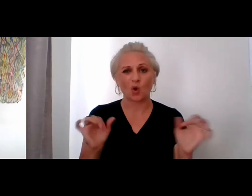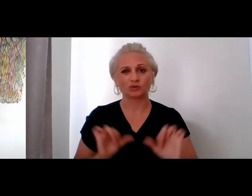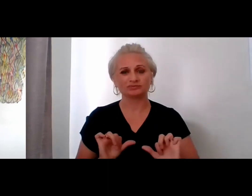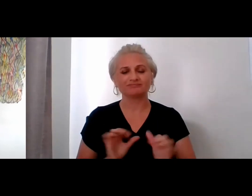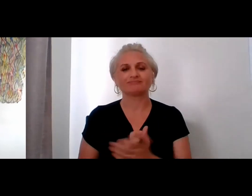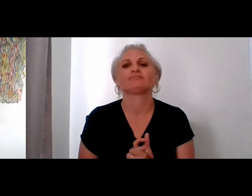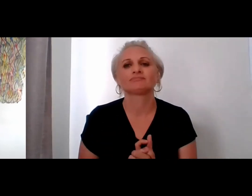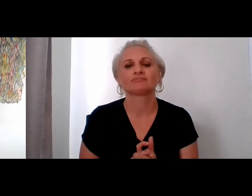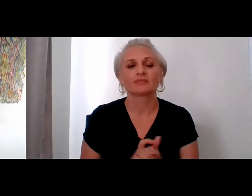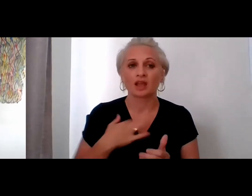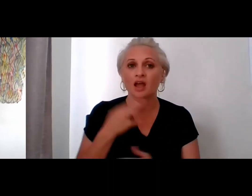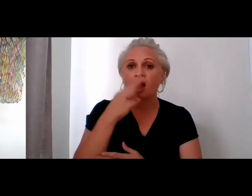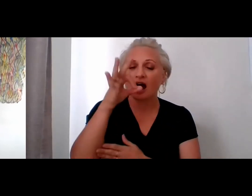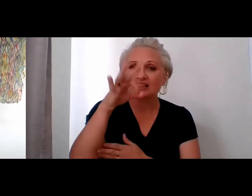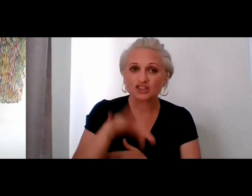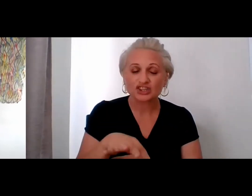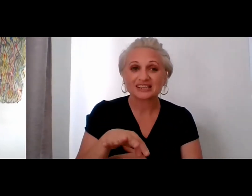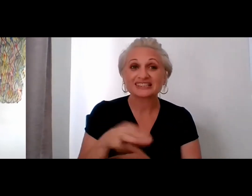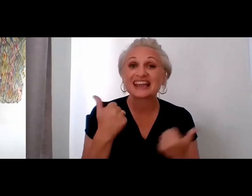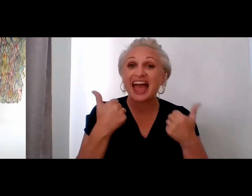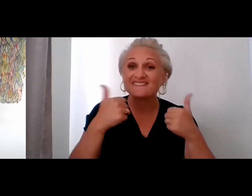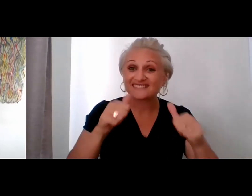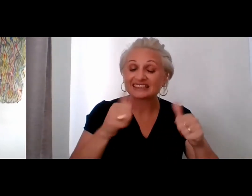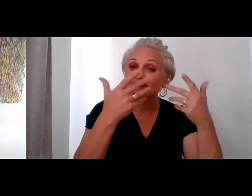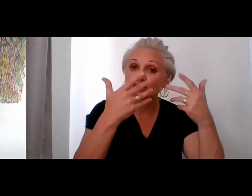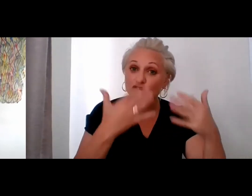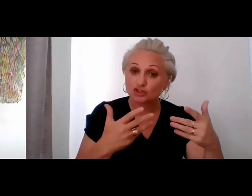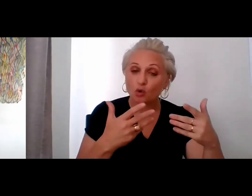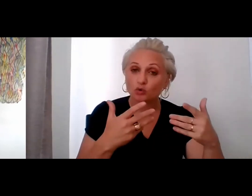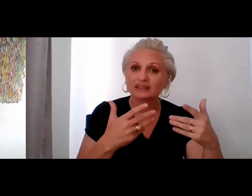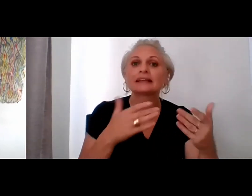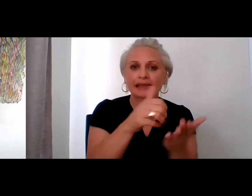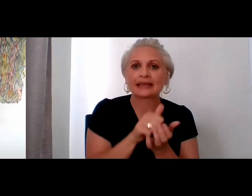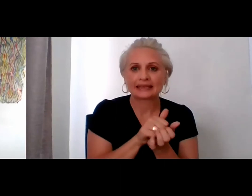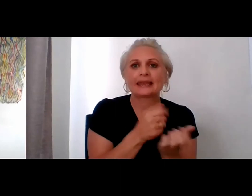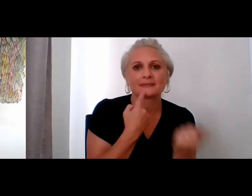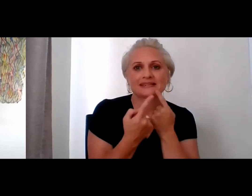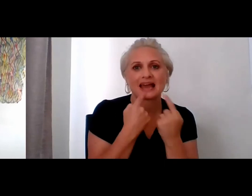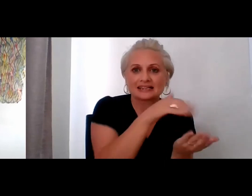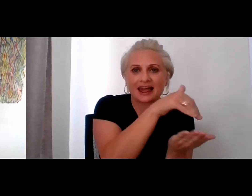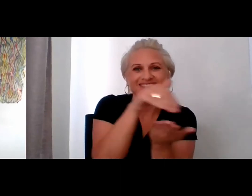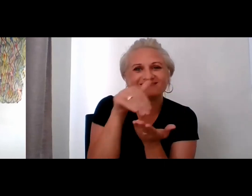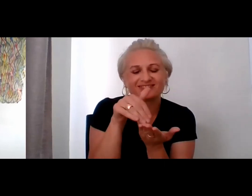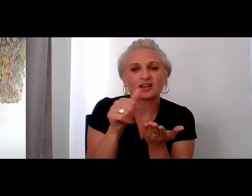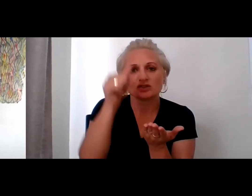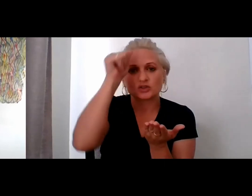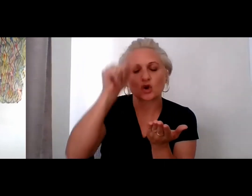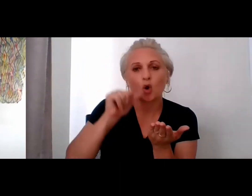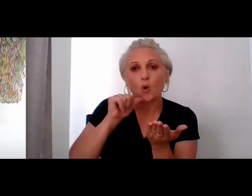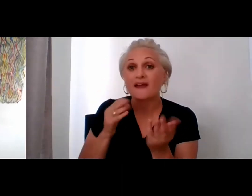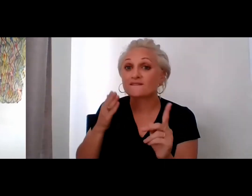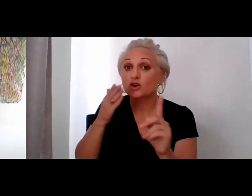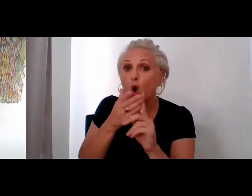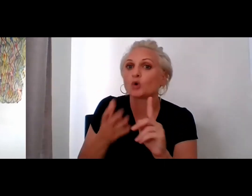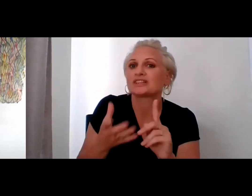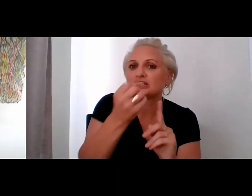I suggest keeping data on the effectiveness of the measures you implement to achieve the goals, objectives, and so on you are aiming